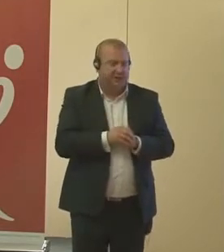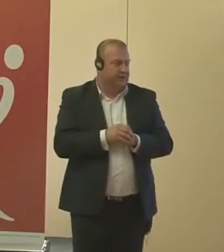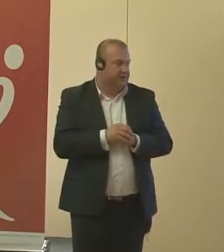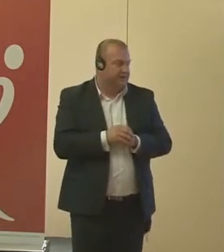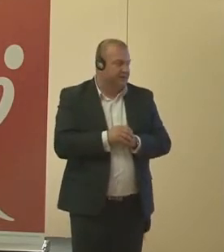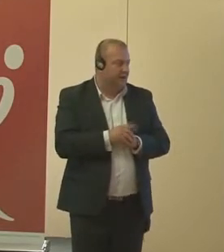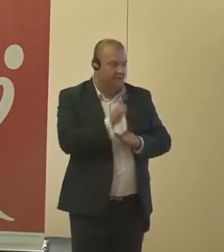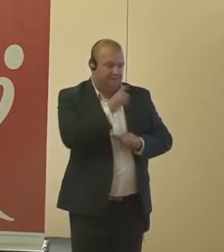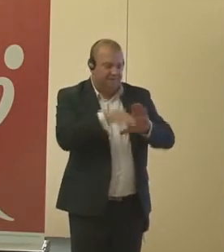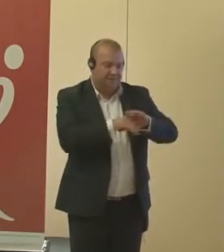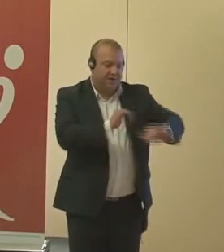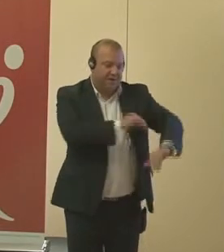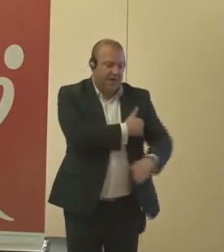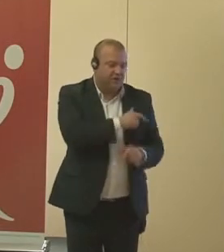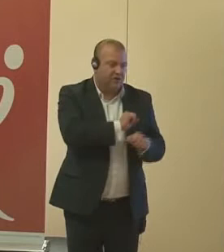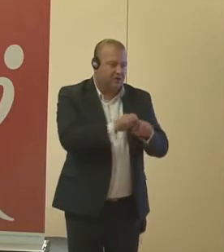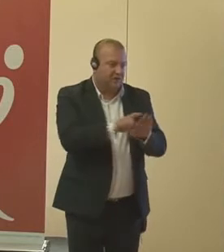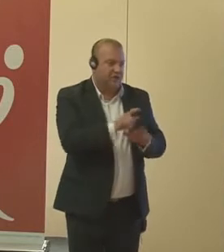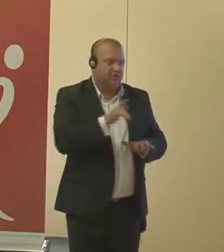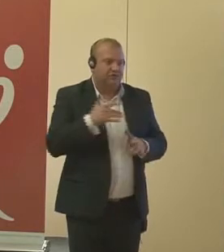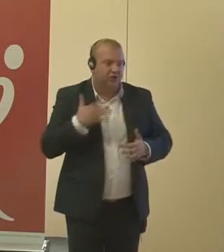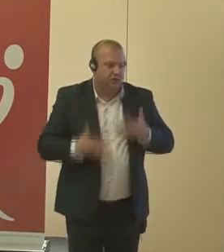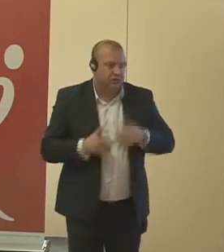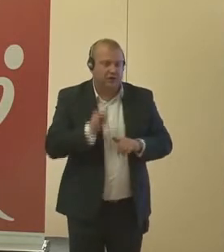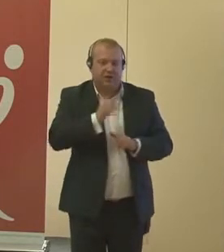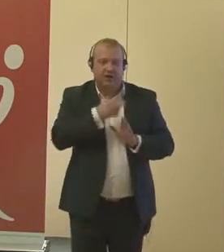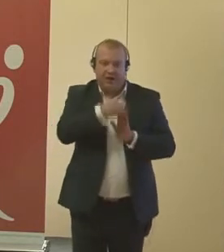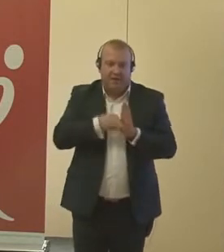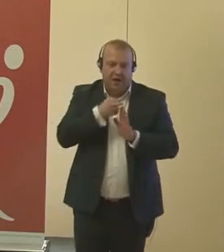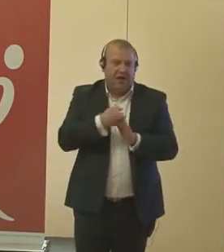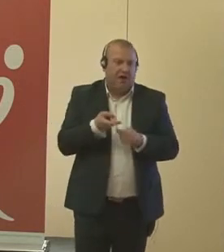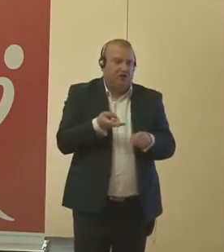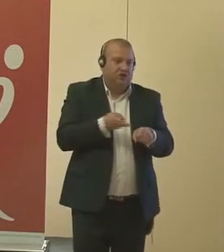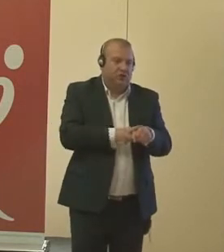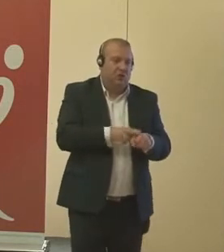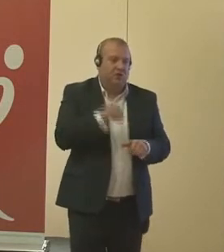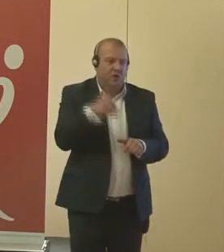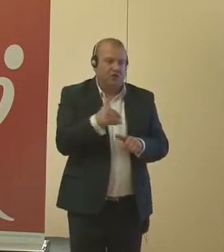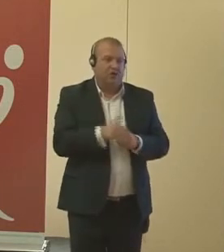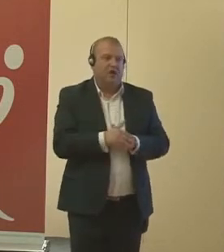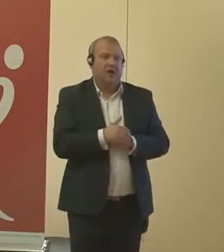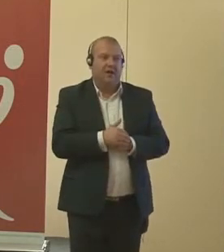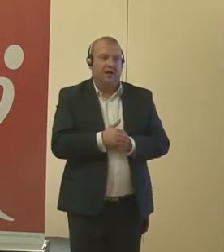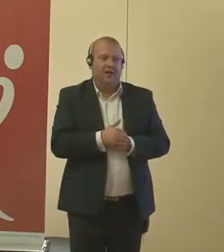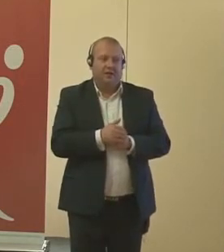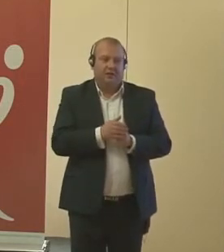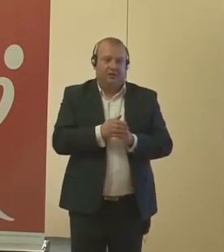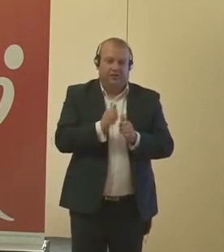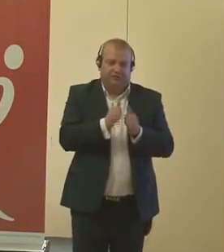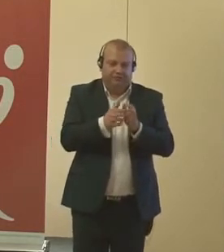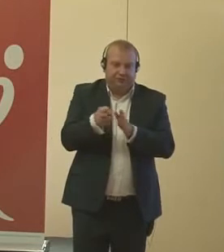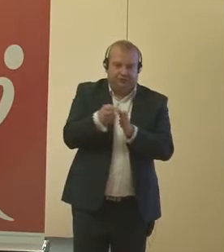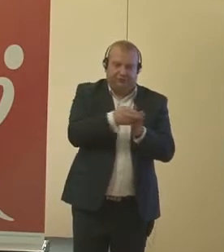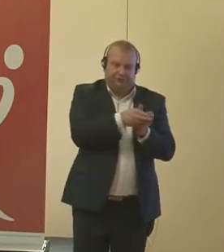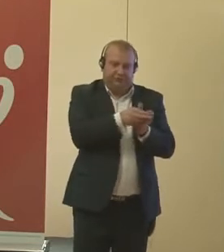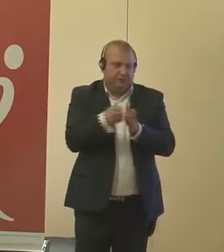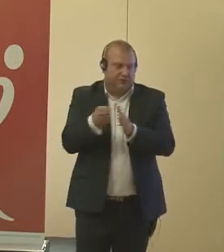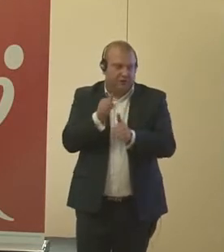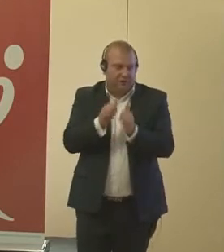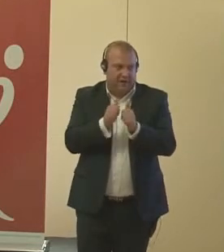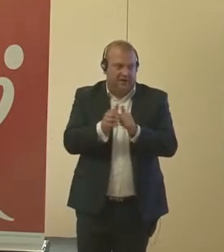side, I suppose it depends which way you're looking at it, but from there is a computer, and you'll see there's a